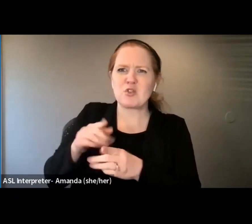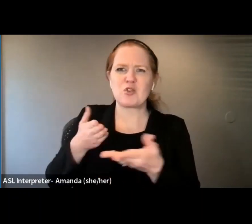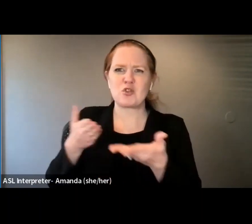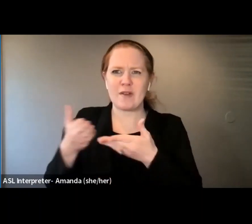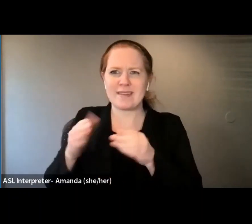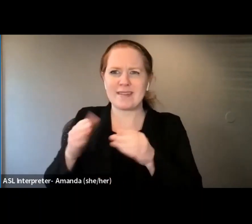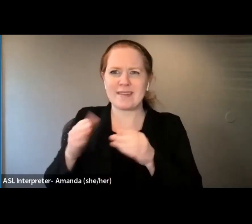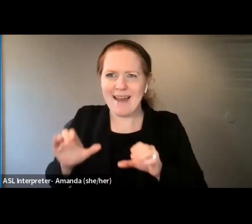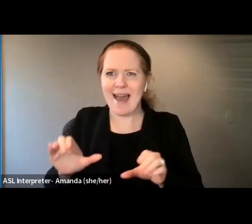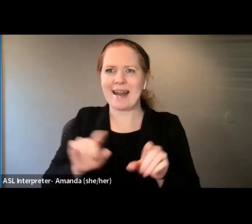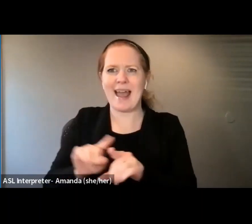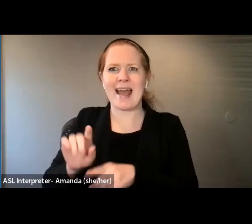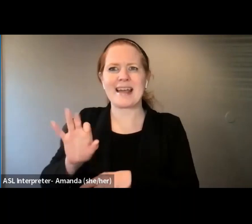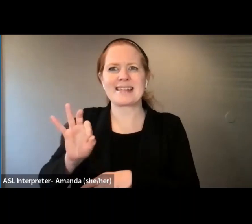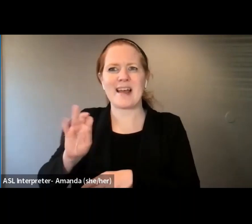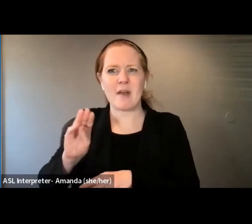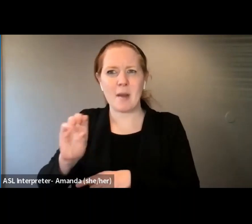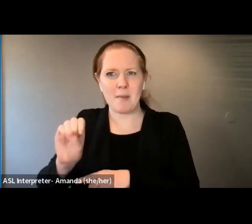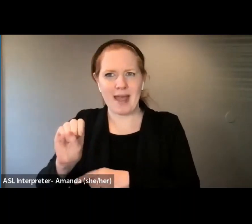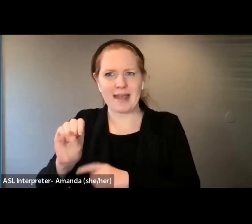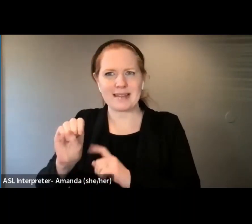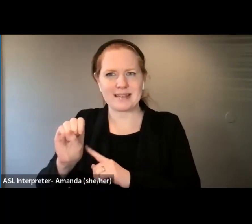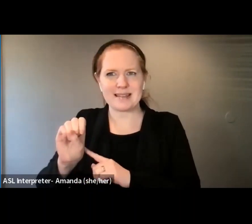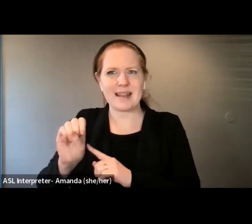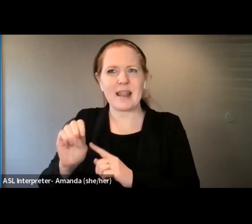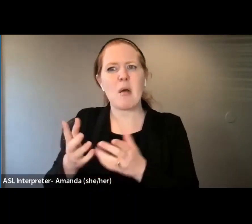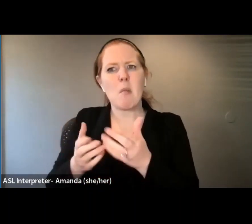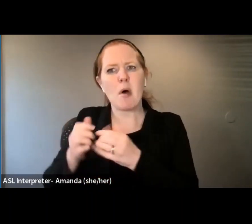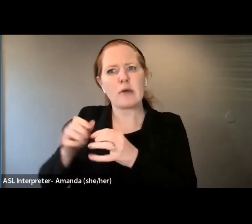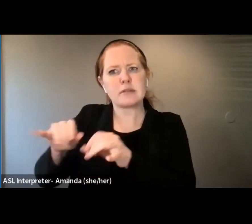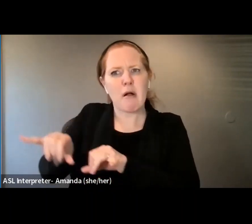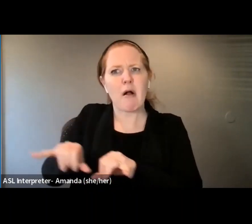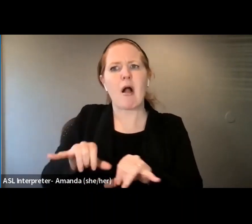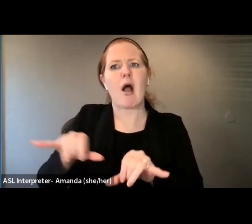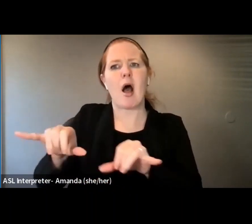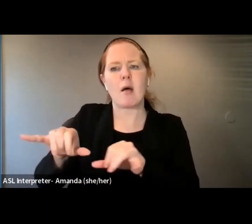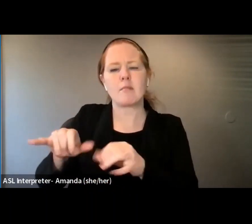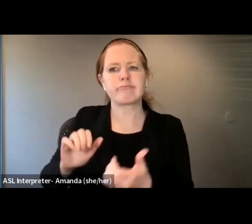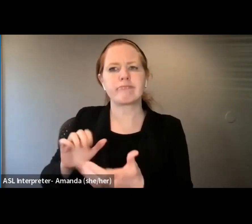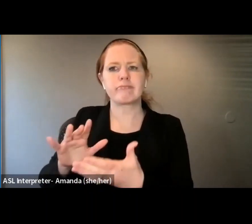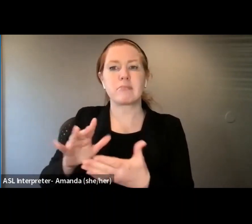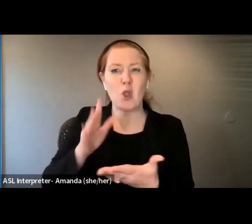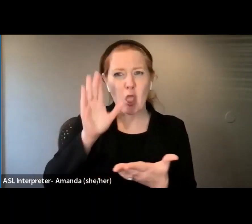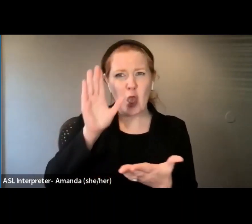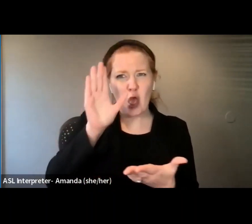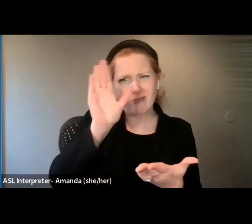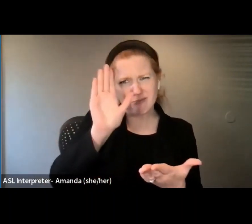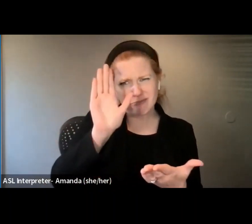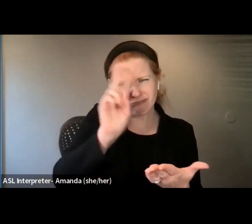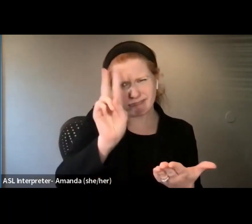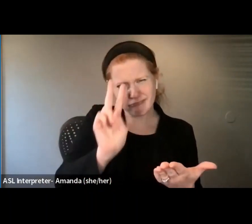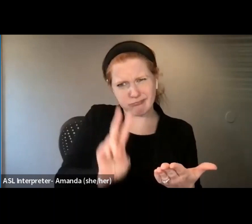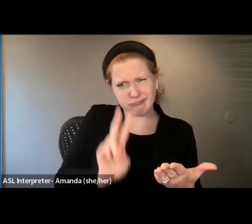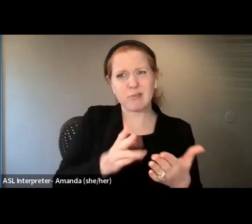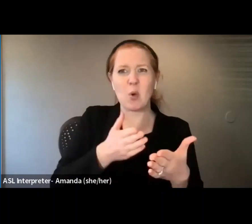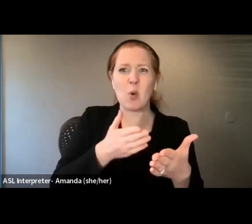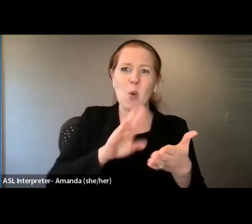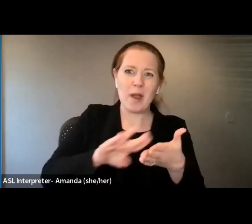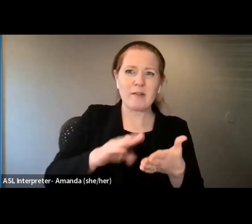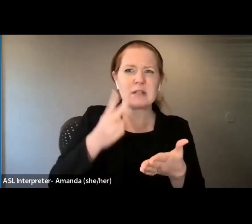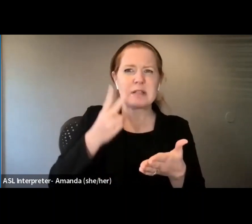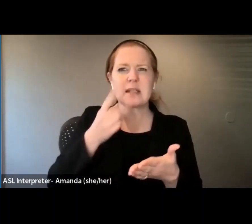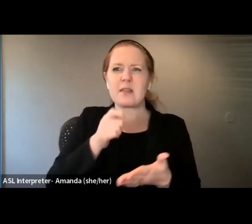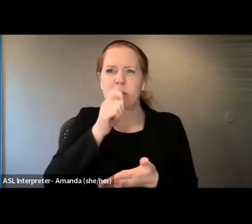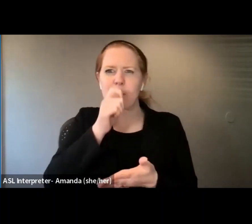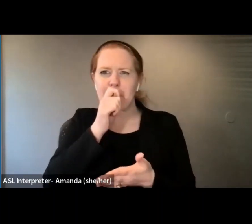as FMS entities. That's the most common approach. So if you're looking through waivers, you'll typically see that private entities box checked